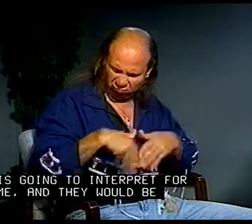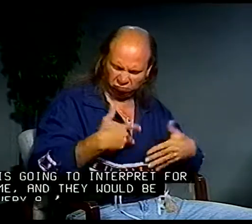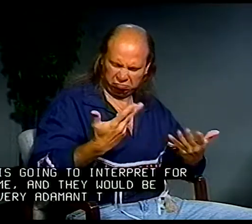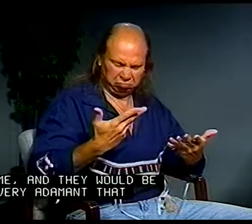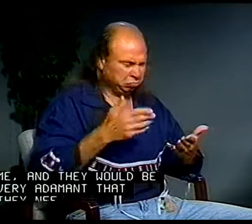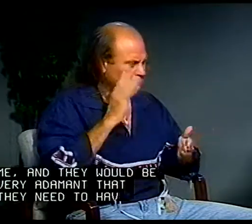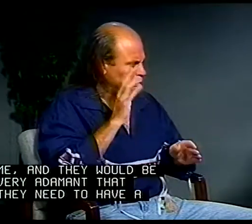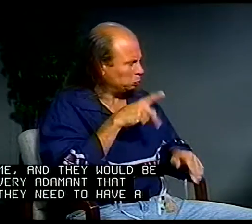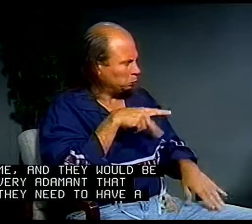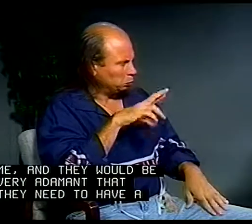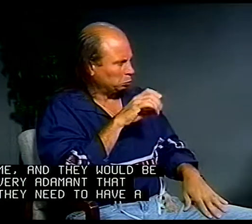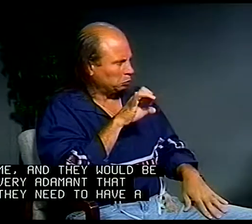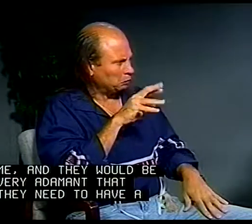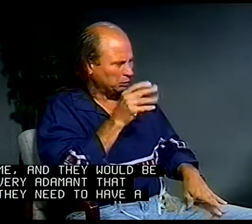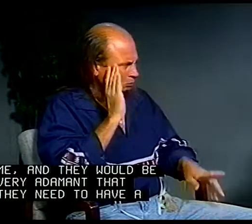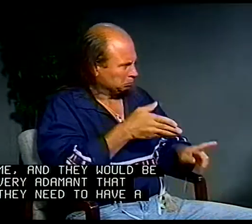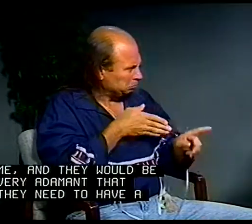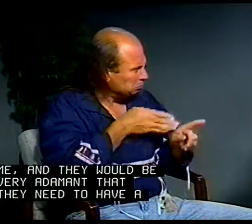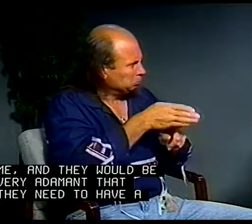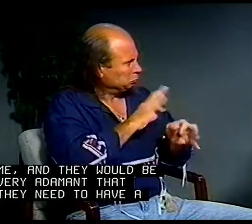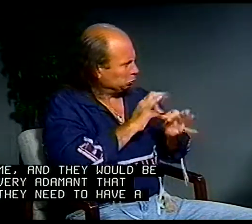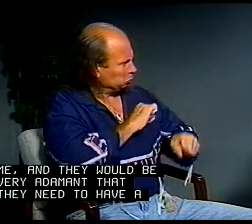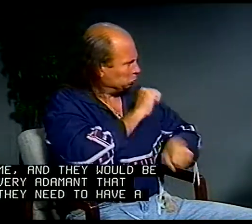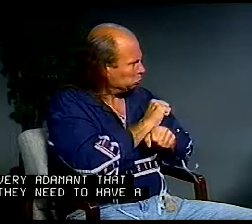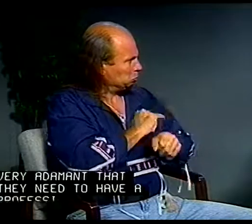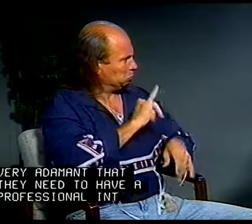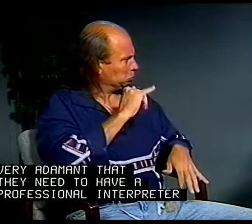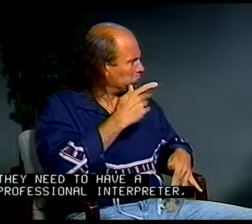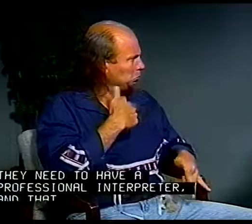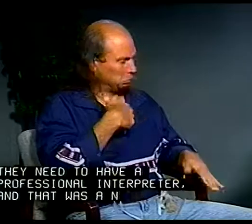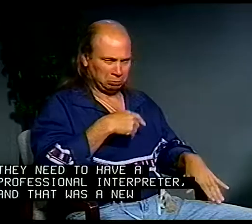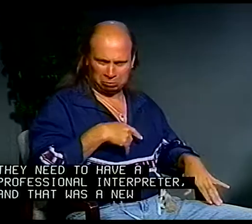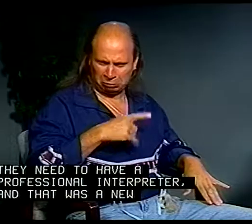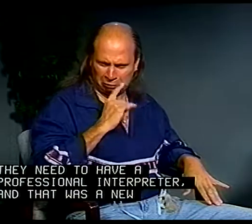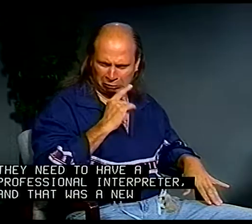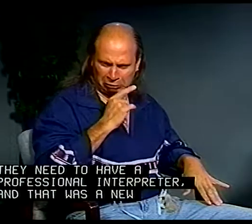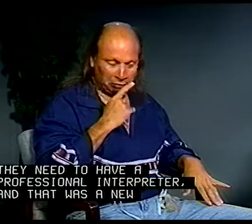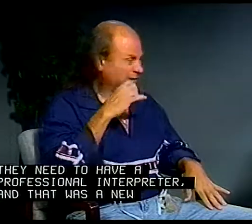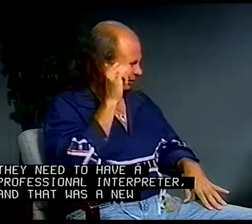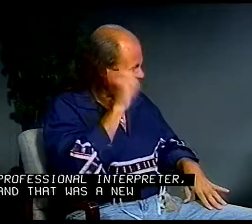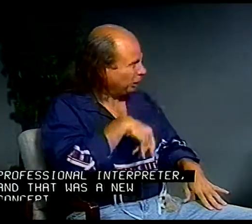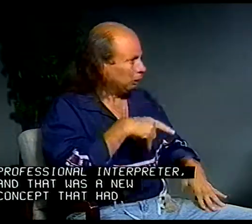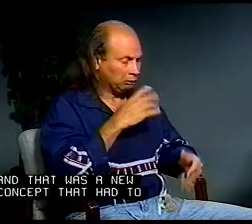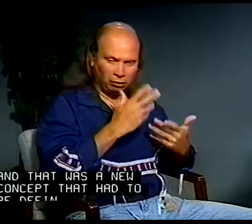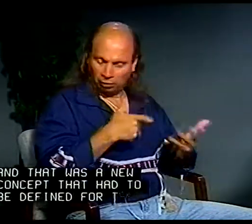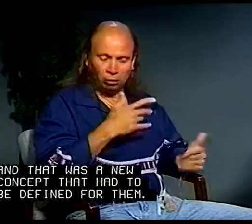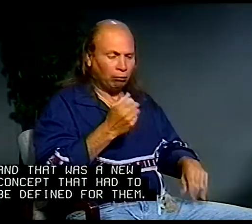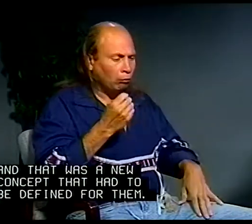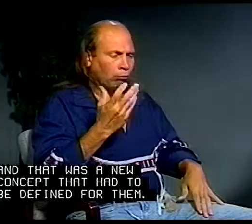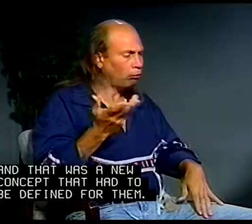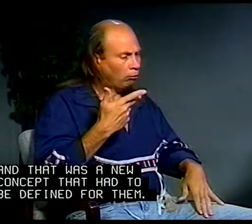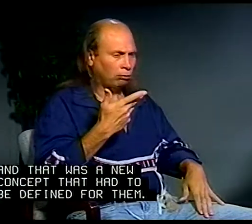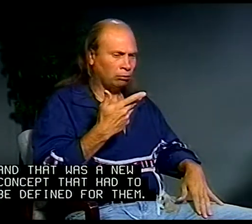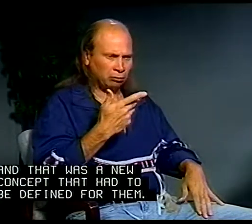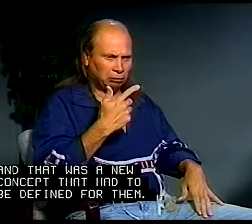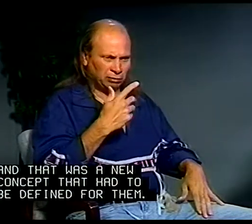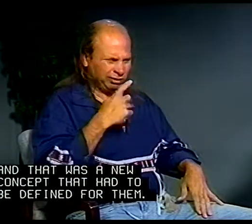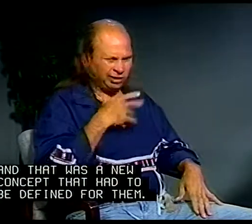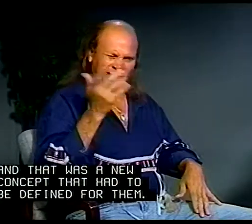me. And they would be very adamant that they needed to have a professional interpreter. And that was a new concept that had to